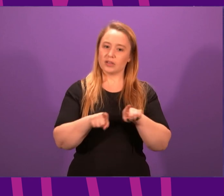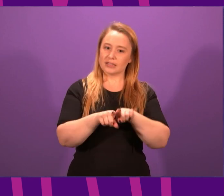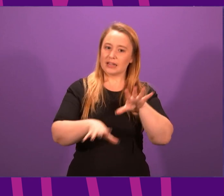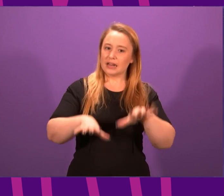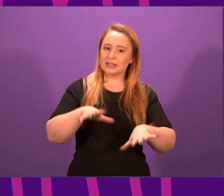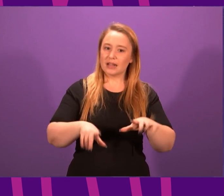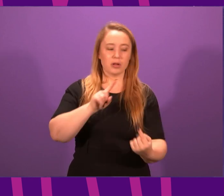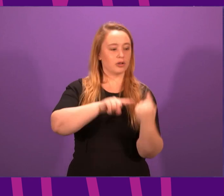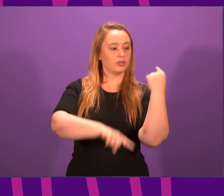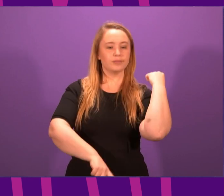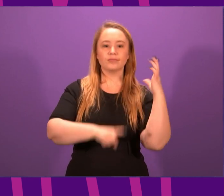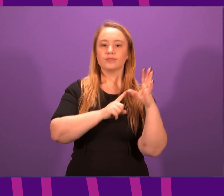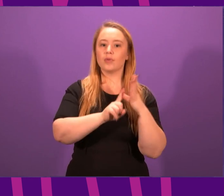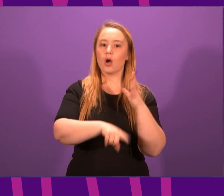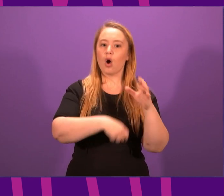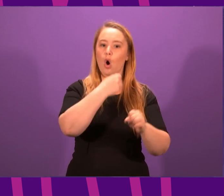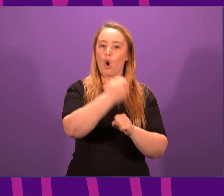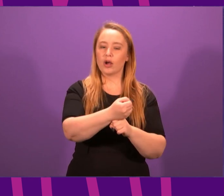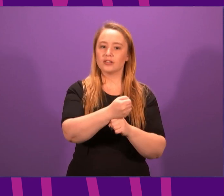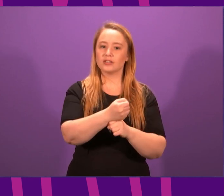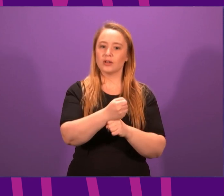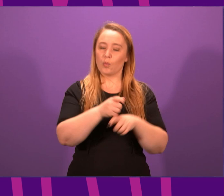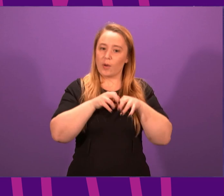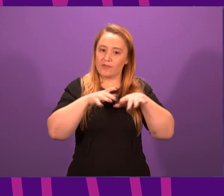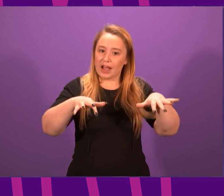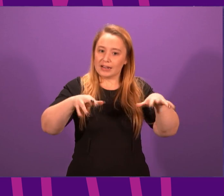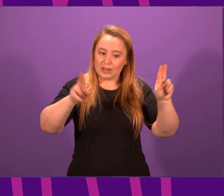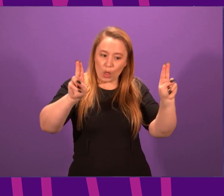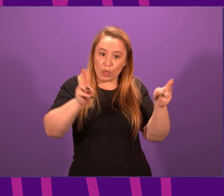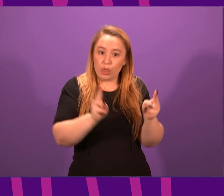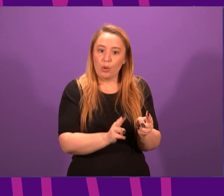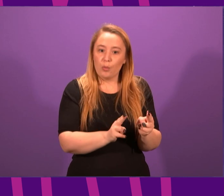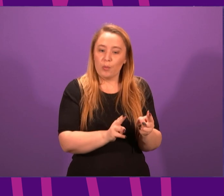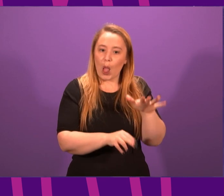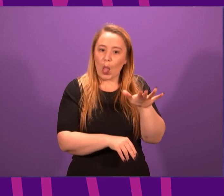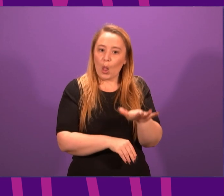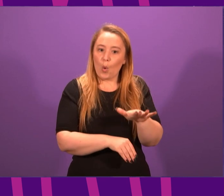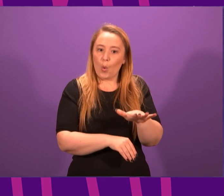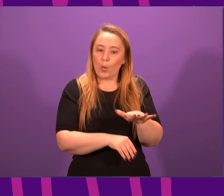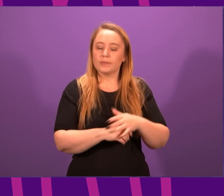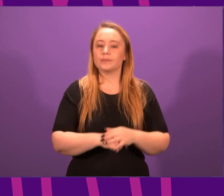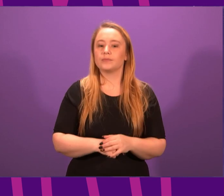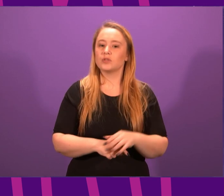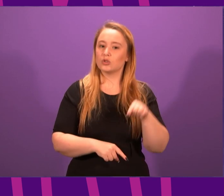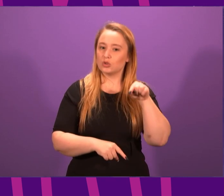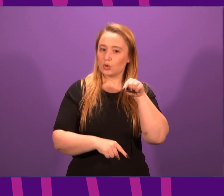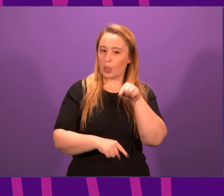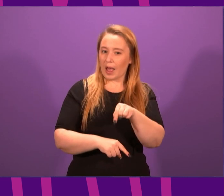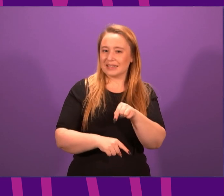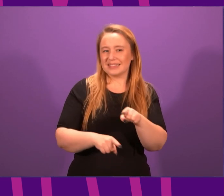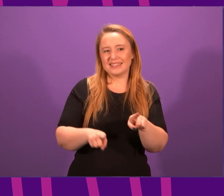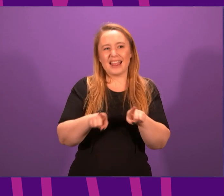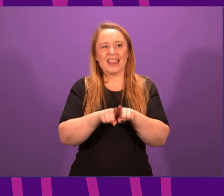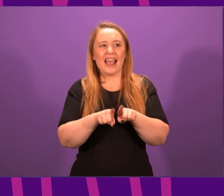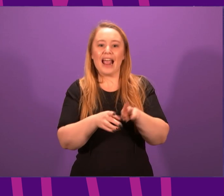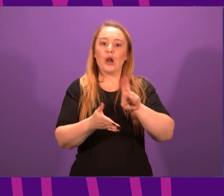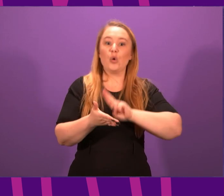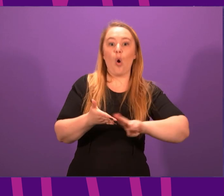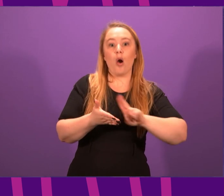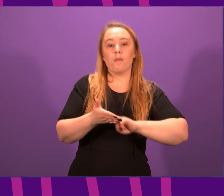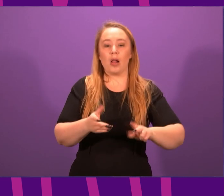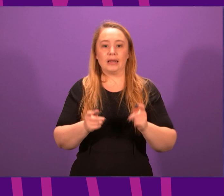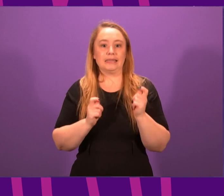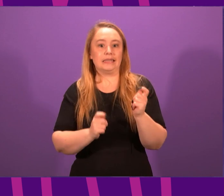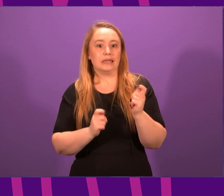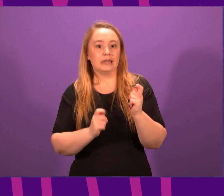that applied in August, when we had suppressed the virus to very low levels. We consider this to be the closest to normality we can get to without